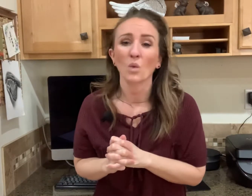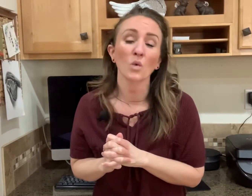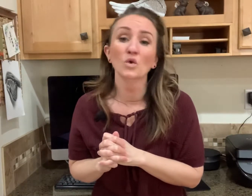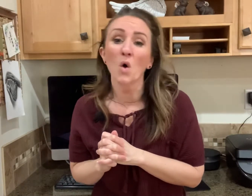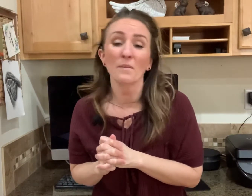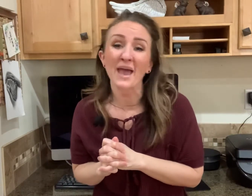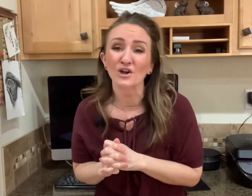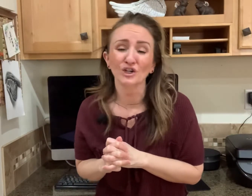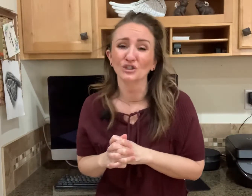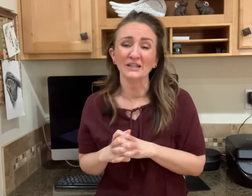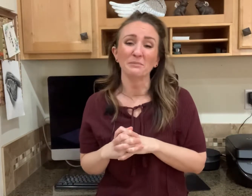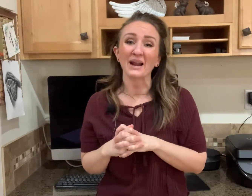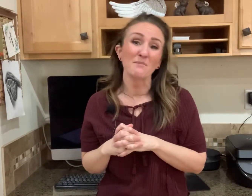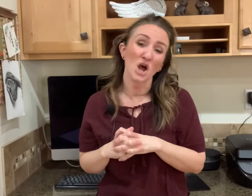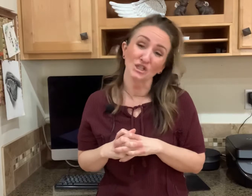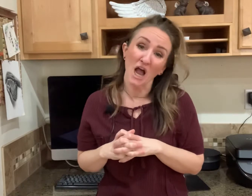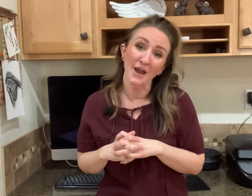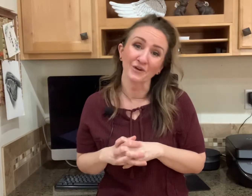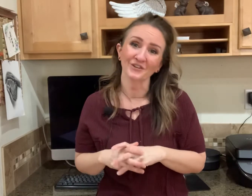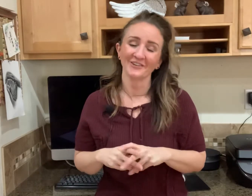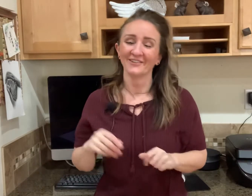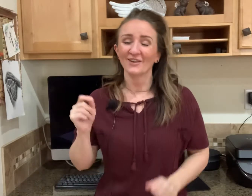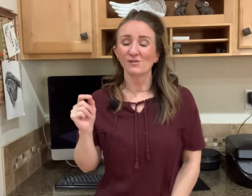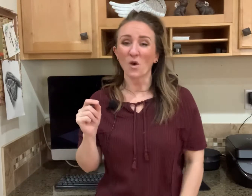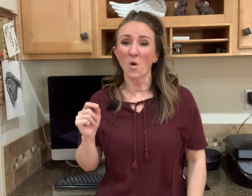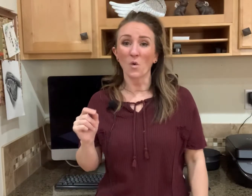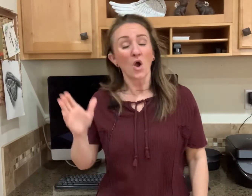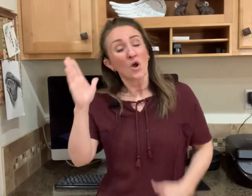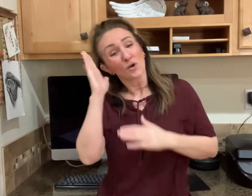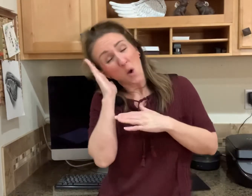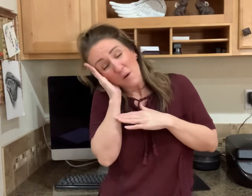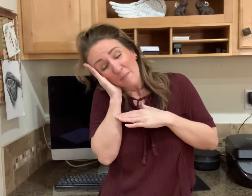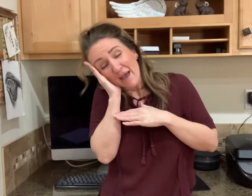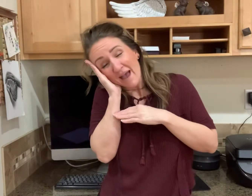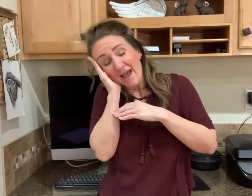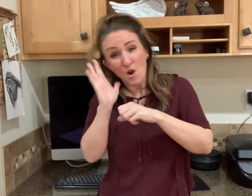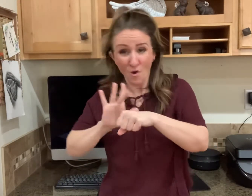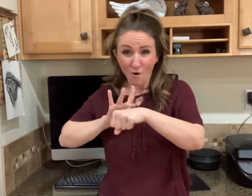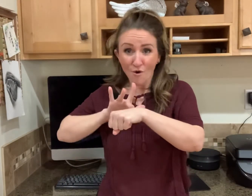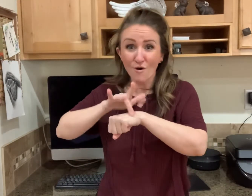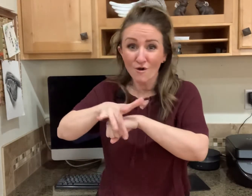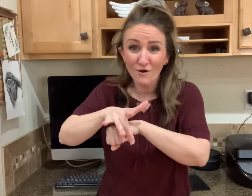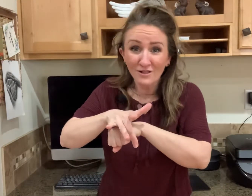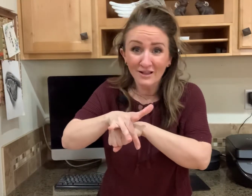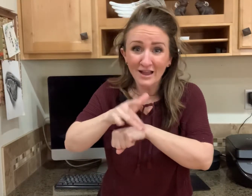go to bed early, but I'm not tired. So, go to bed early.